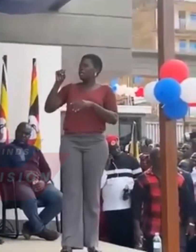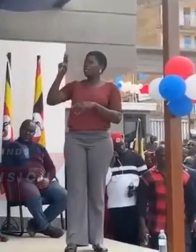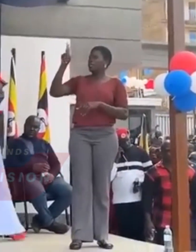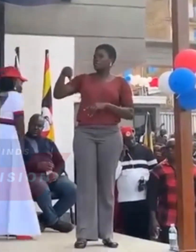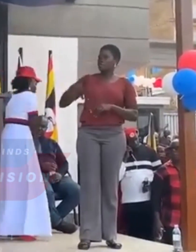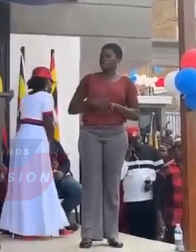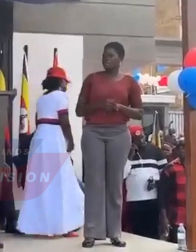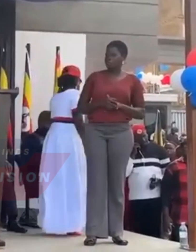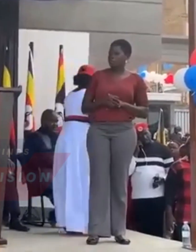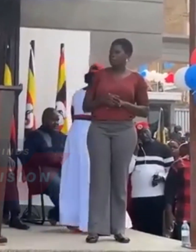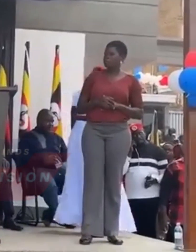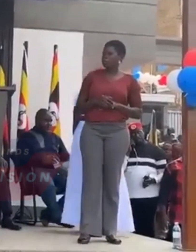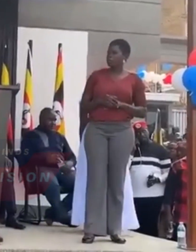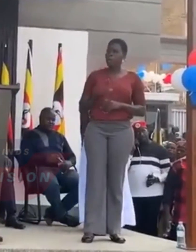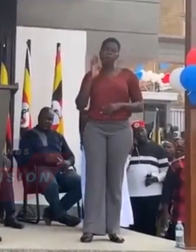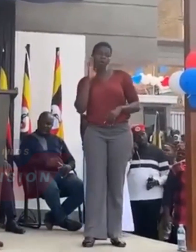Everywhere.